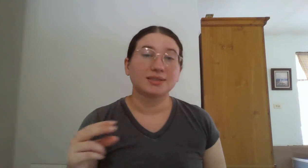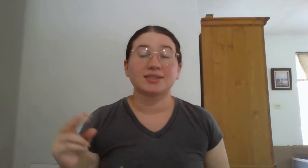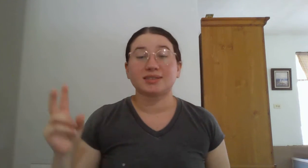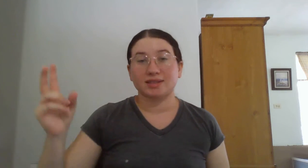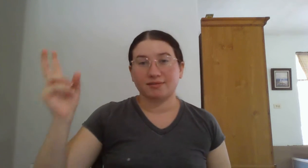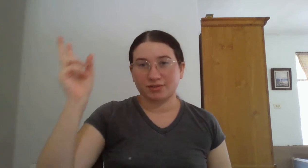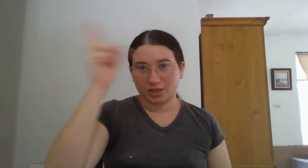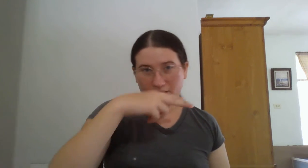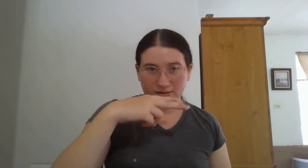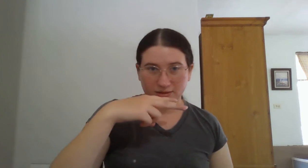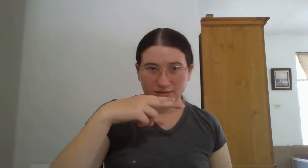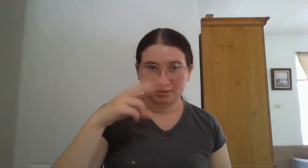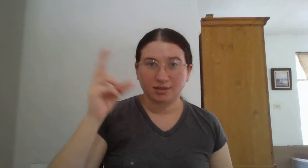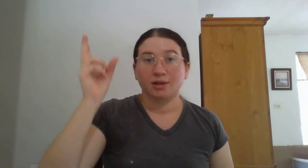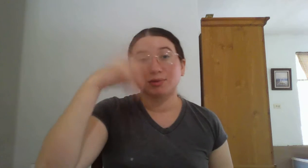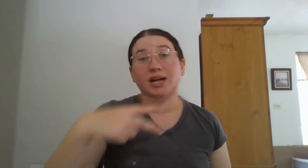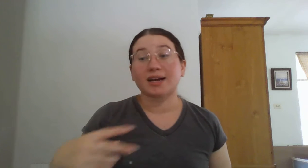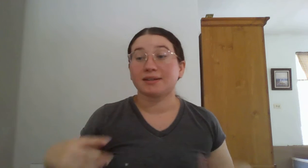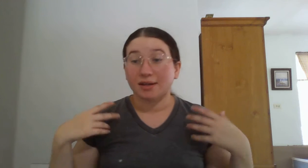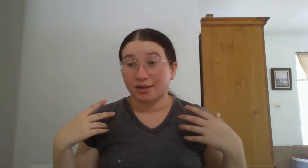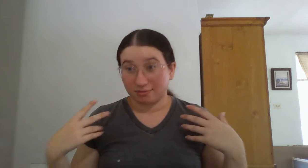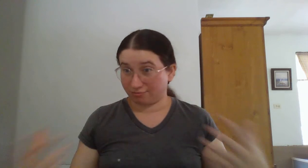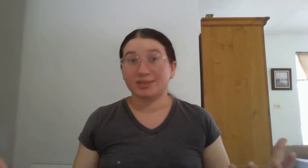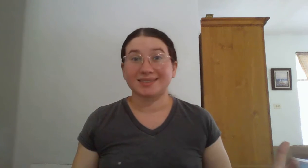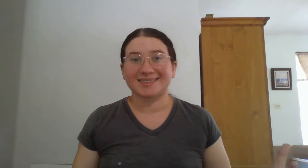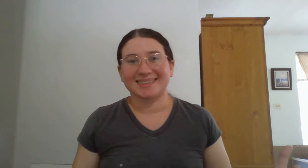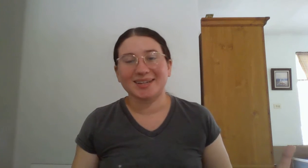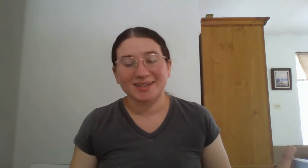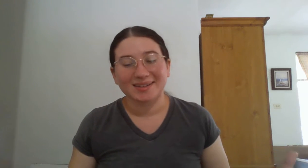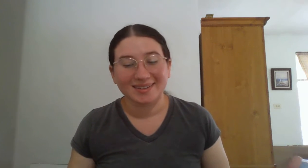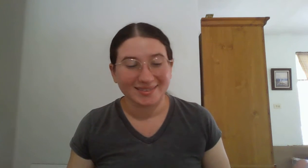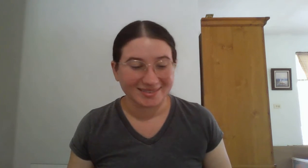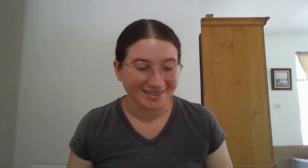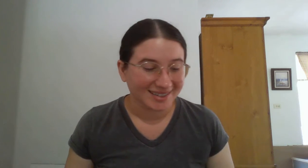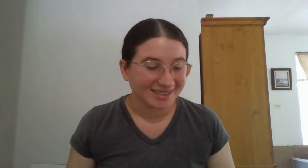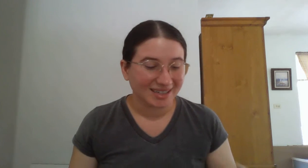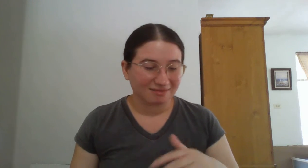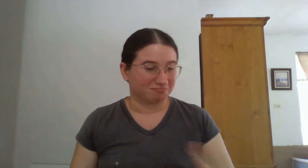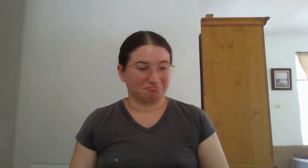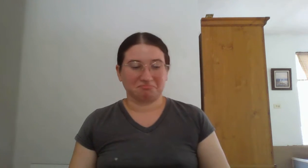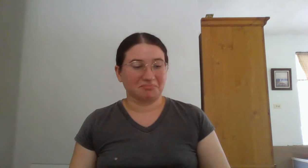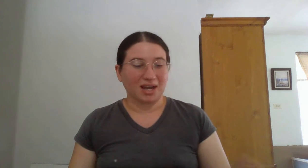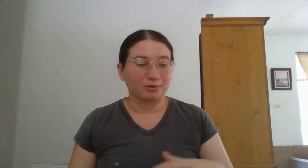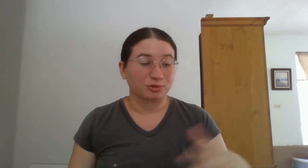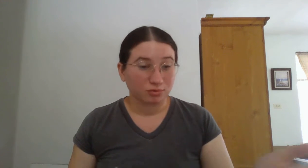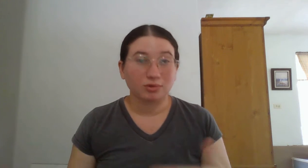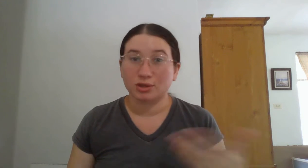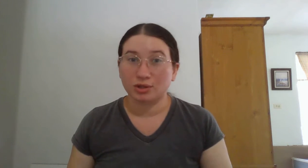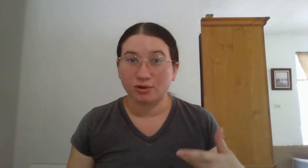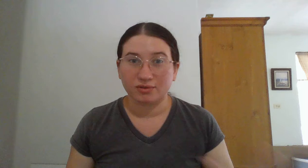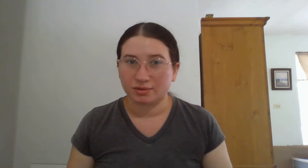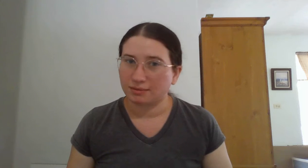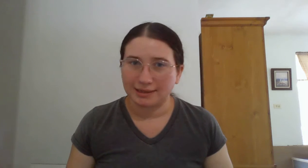this is the sign for careless, which I recently learned because I was looking over